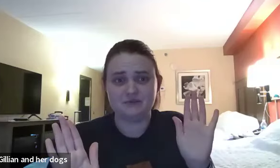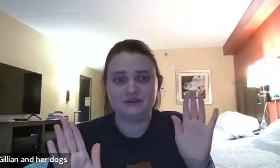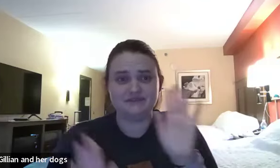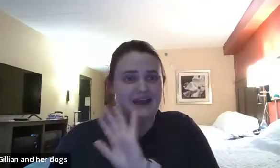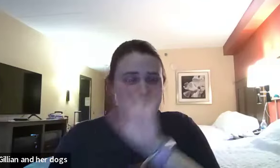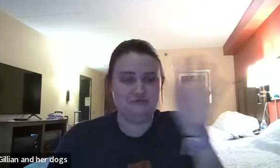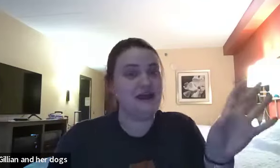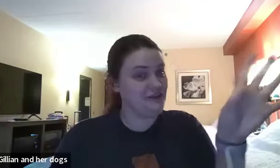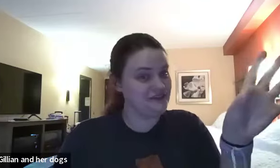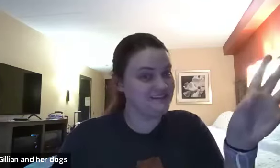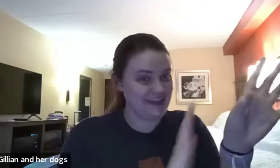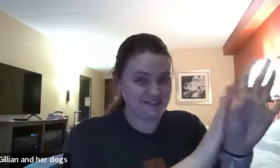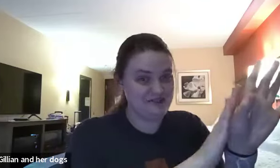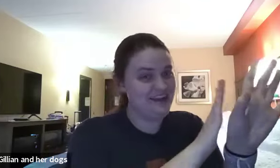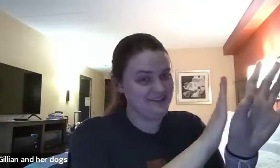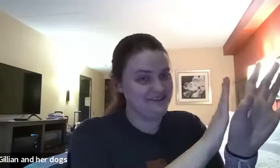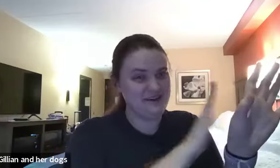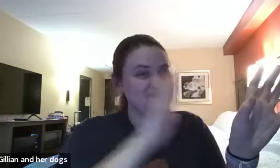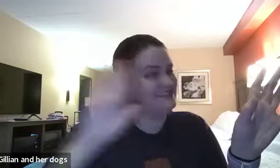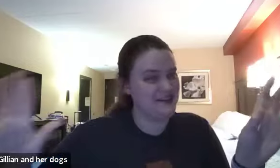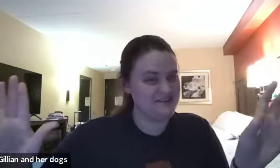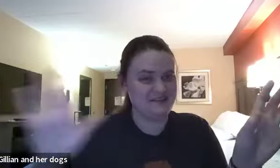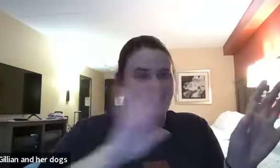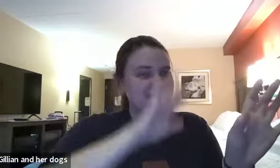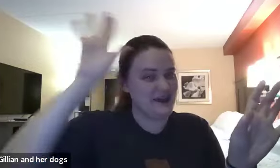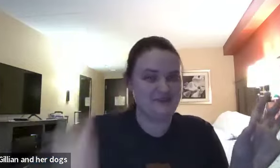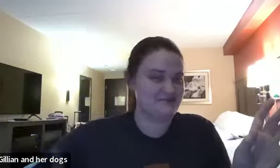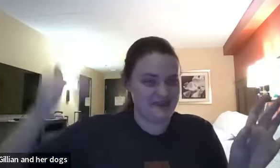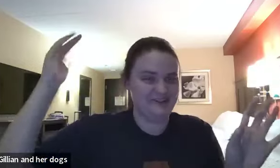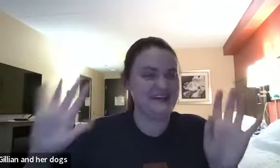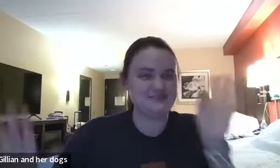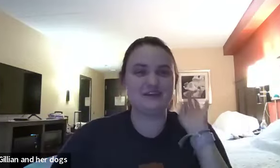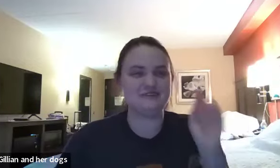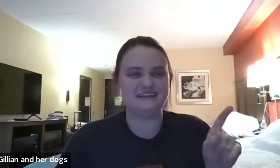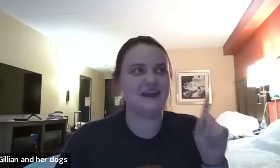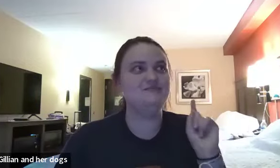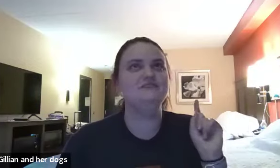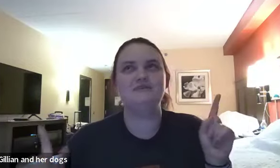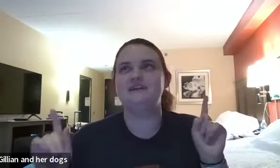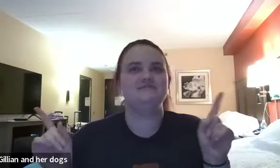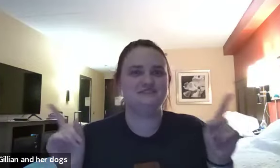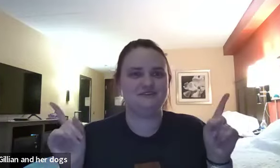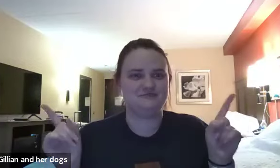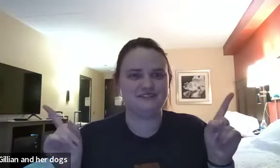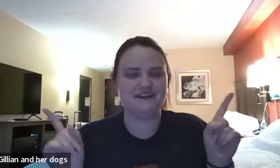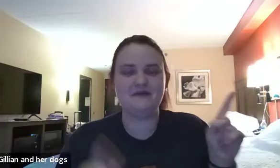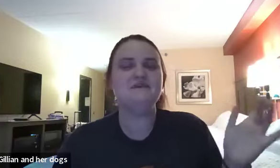book. I love it. I do enjoy it, but it's not my favorite. I could not pick a favorite. I was like, I do not want to have this controversy right now.